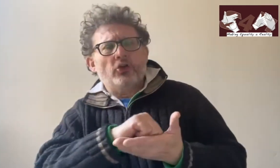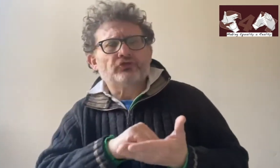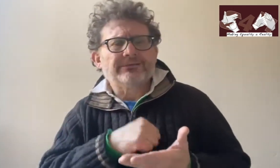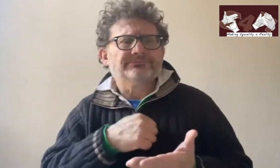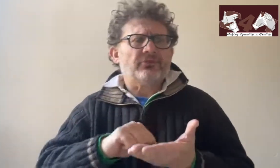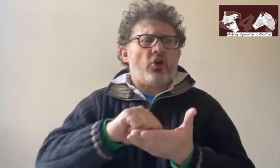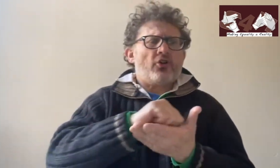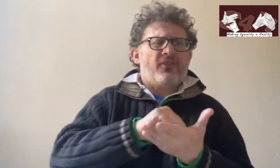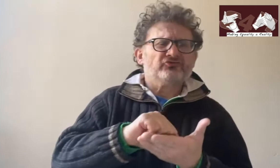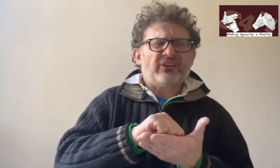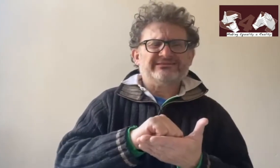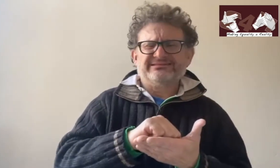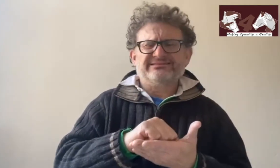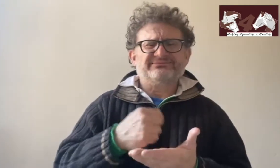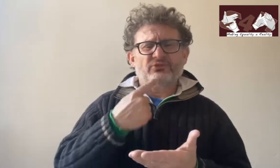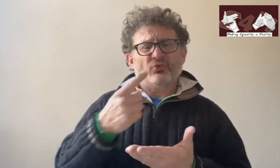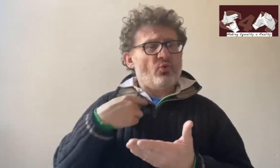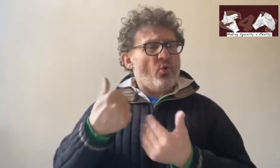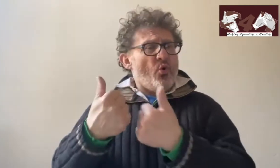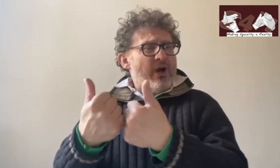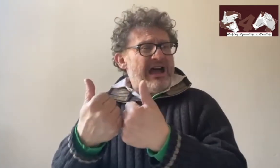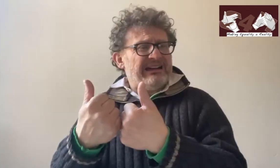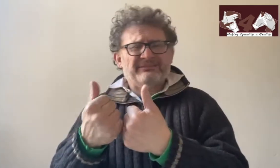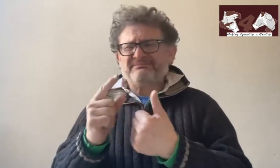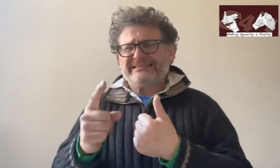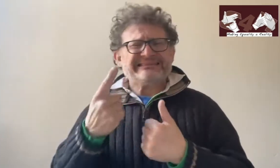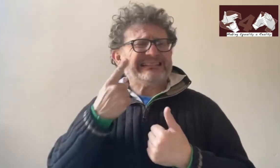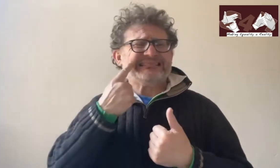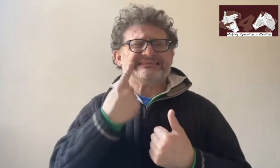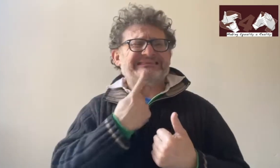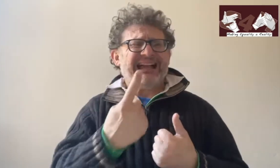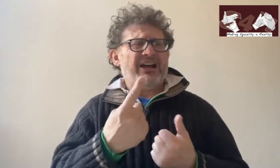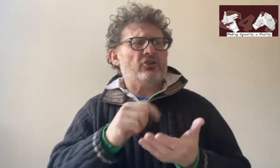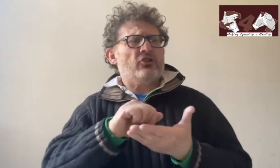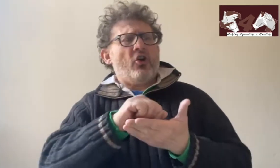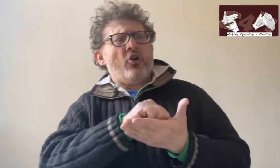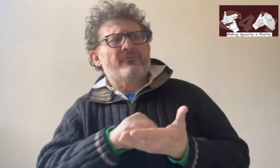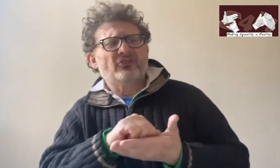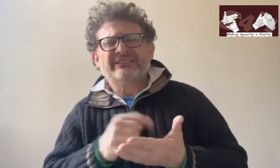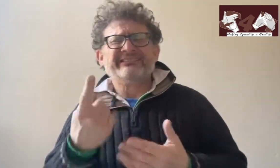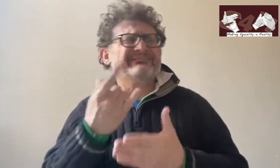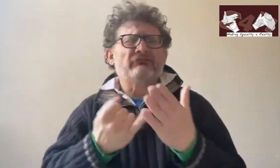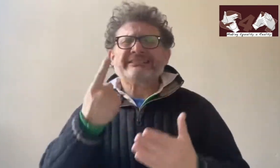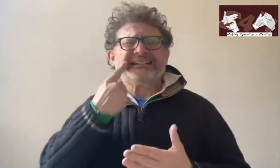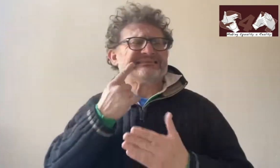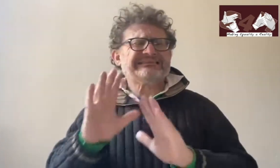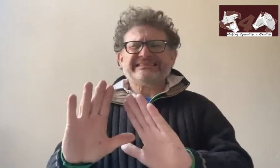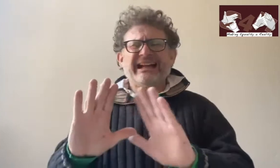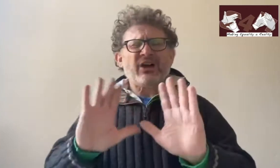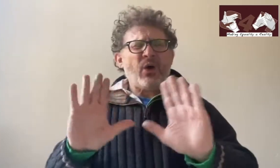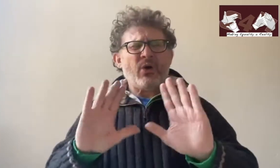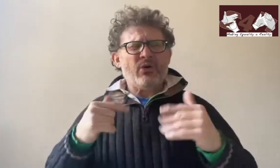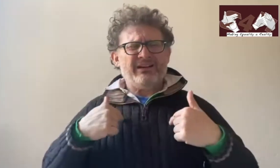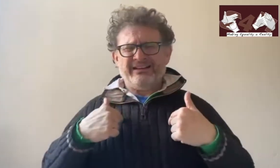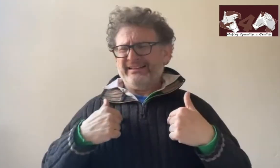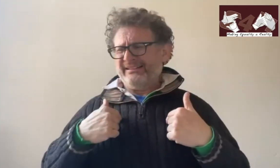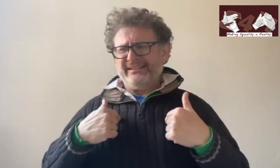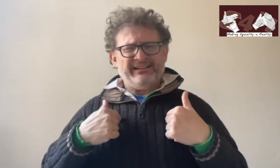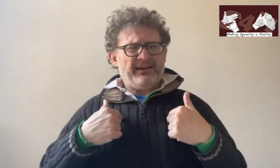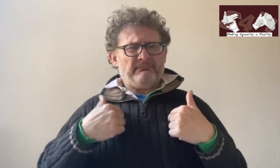they came back and they said, oh, we're really sorry. We're really, really sorry. I said, yeah, that's fair enough. It's all very well saying you're sorry, but that's just too easy